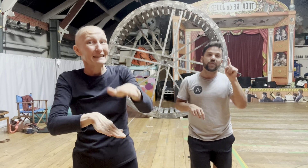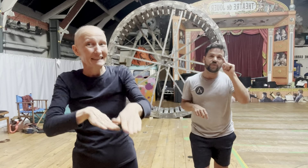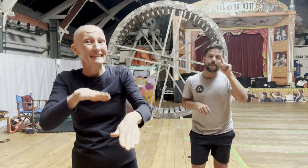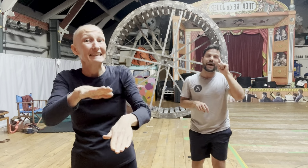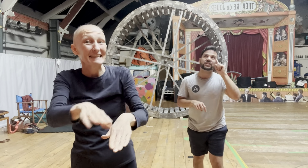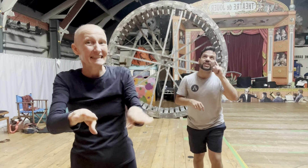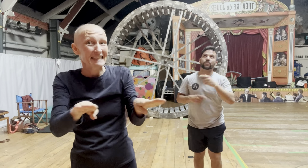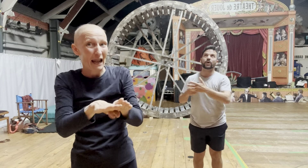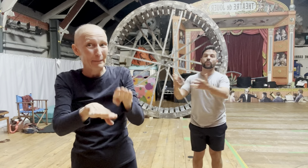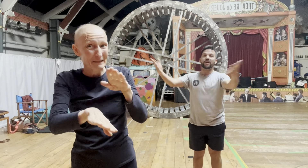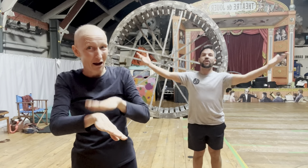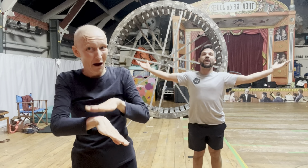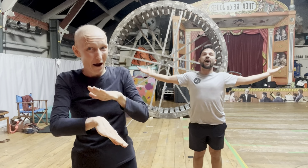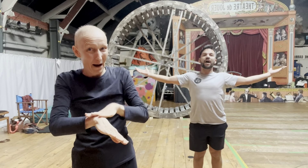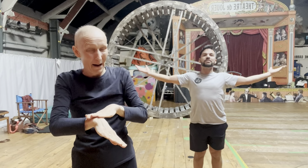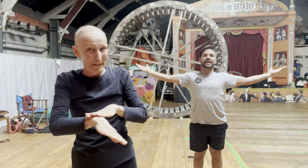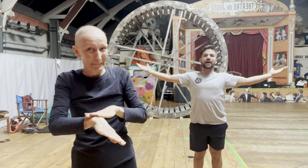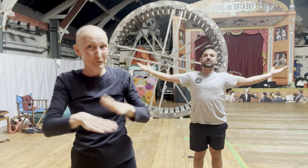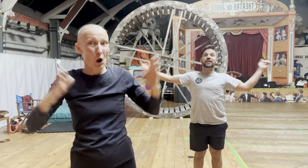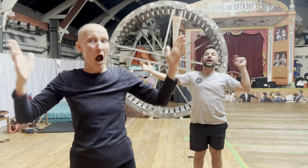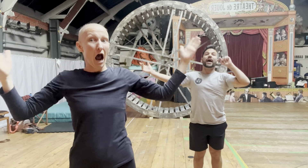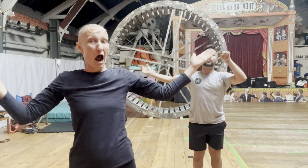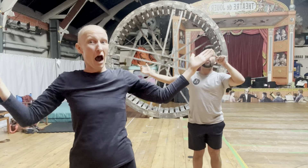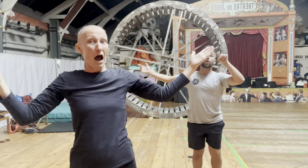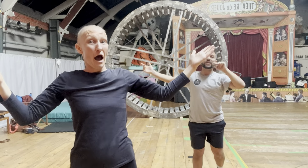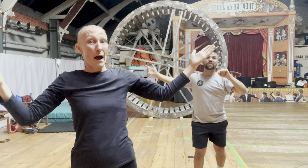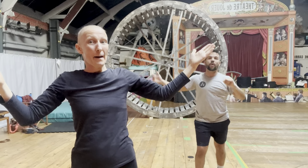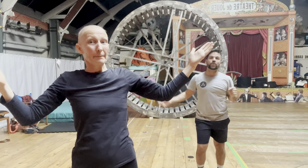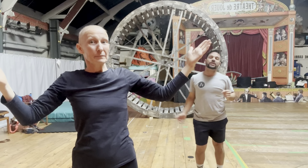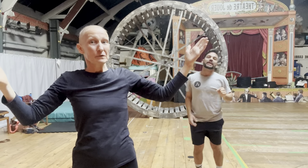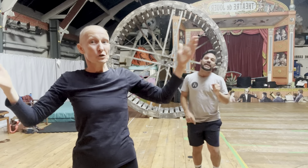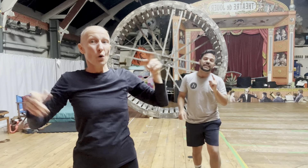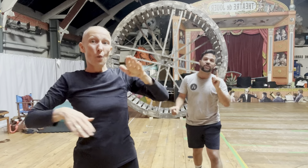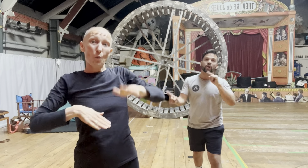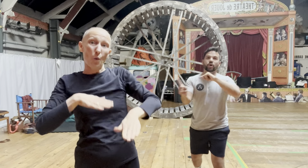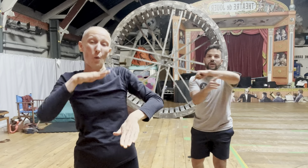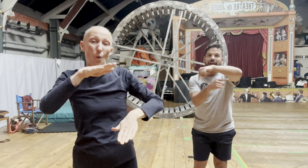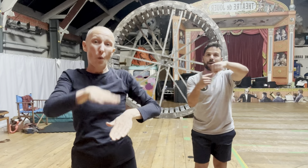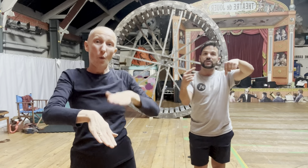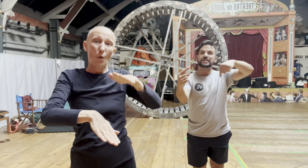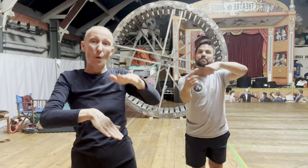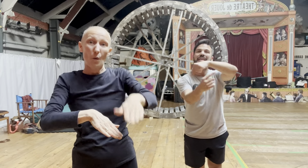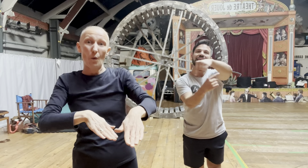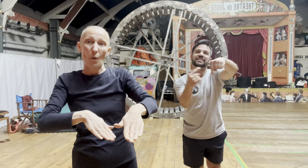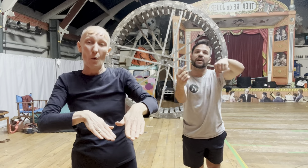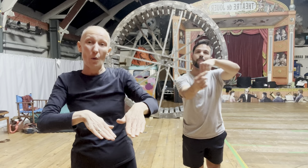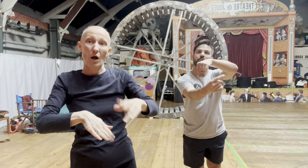you imagine when we have got our arms out and we're walking forward, it's going to look like I'm a spinning top.